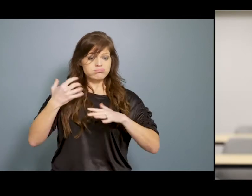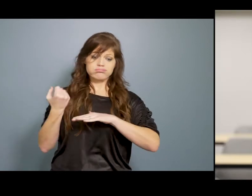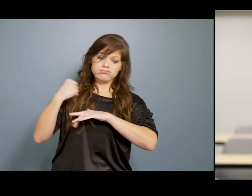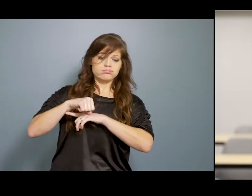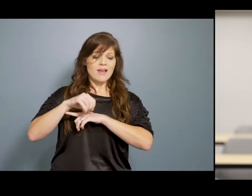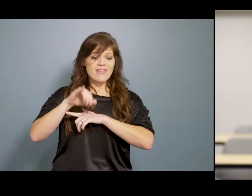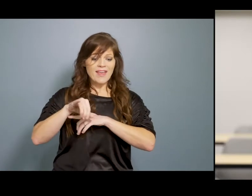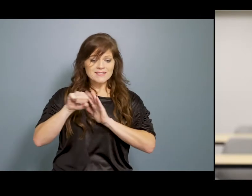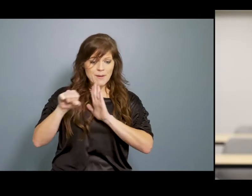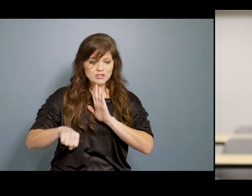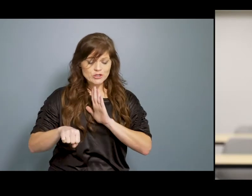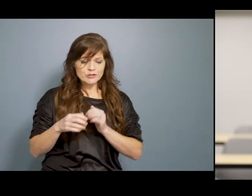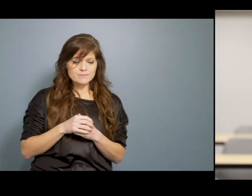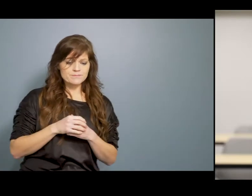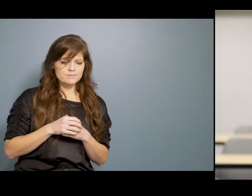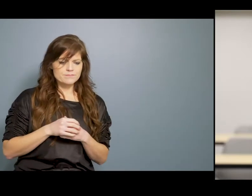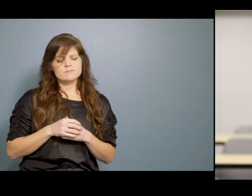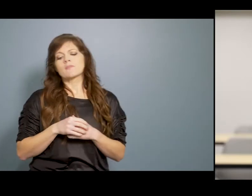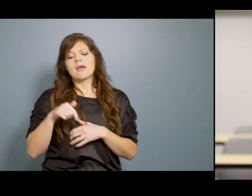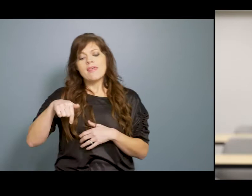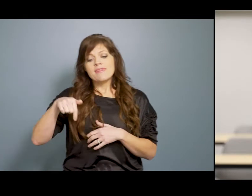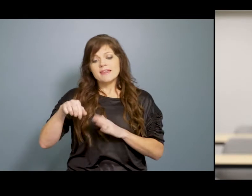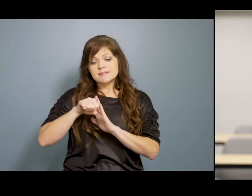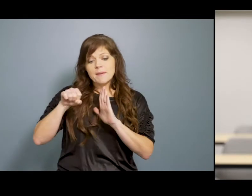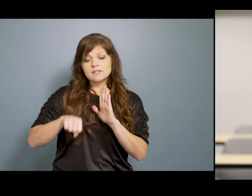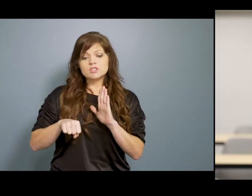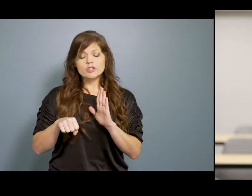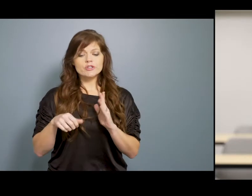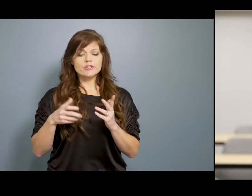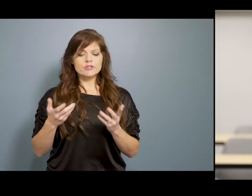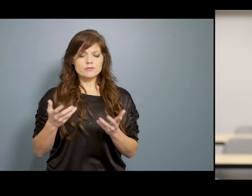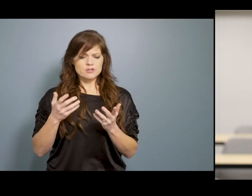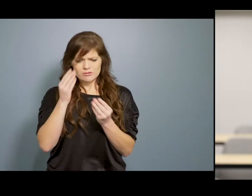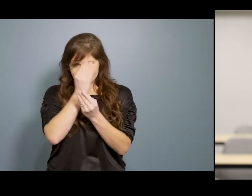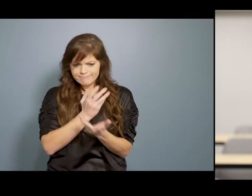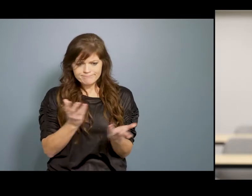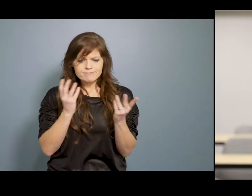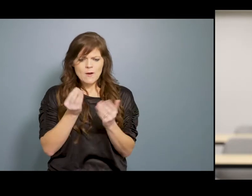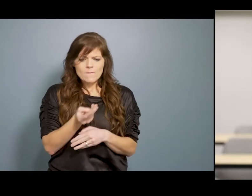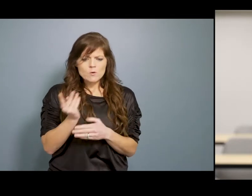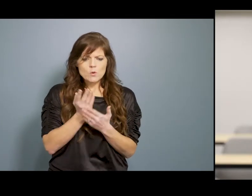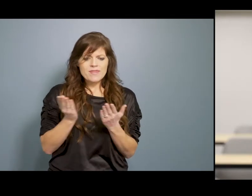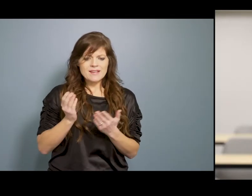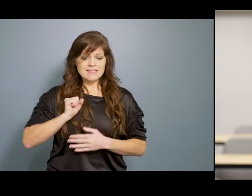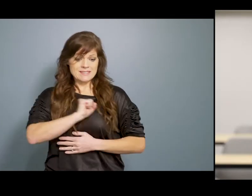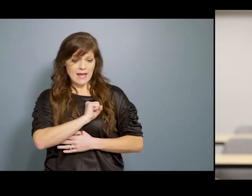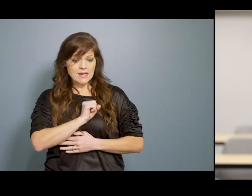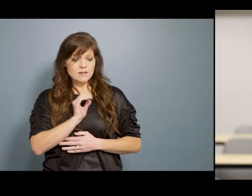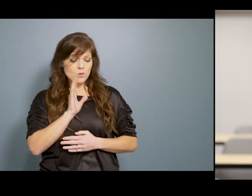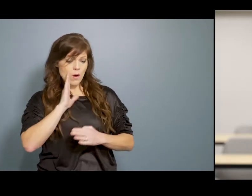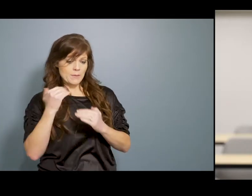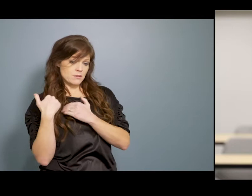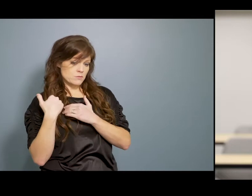semester. This semester, just to fill you in on a few things that Senate's doing, we